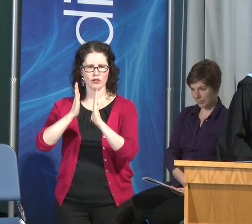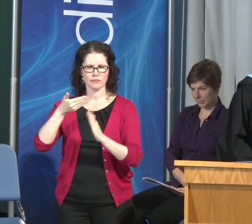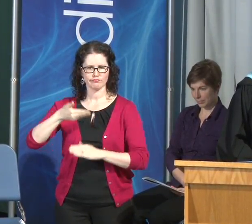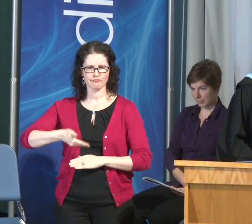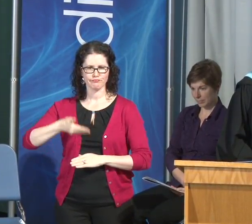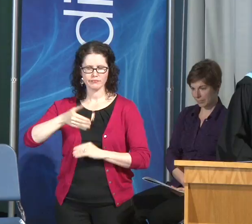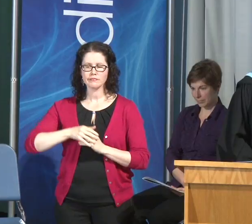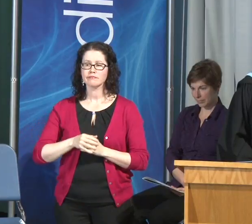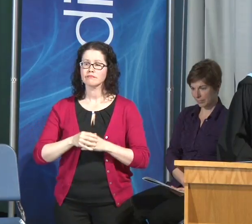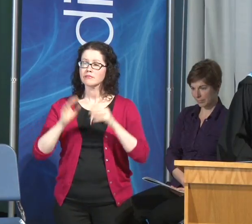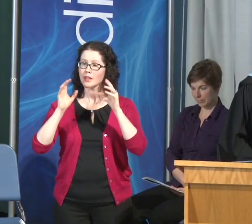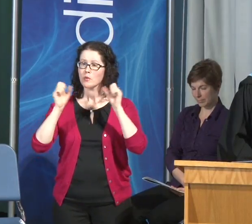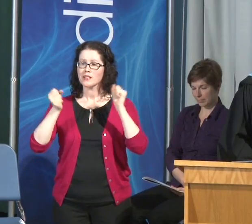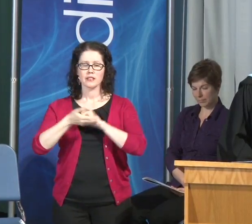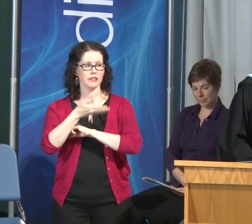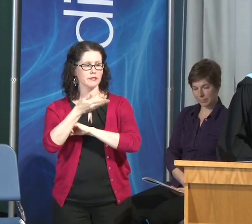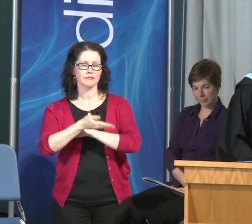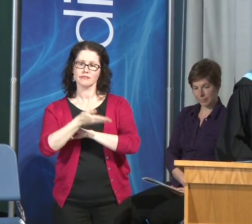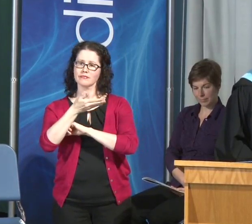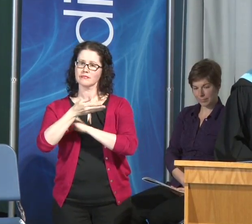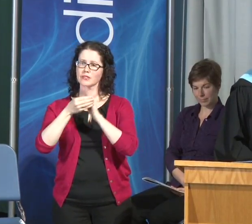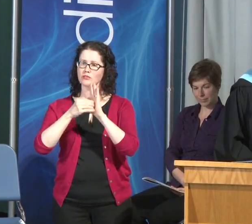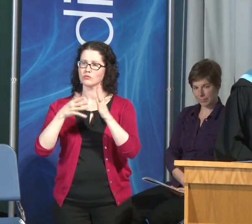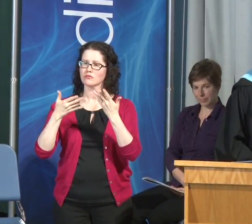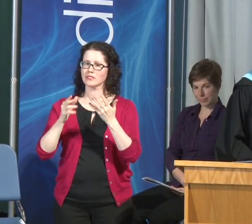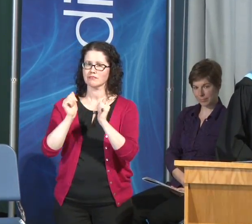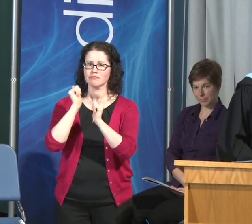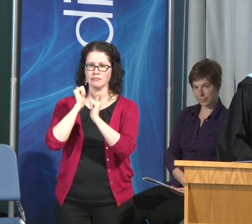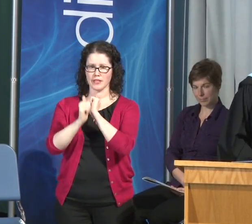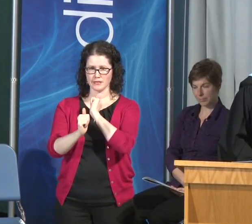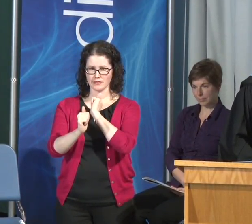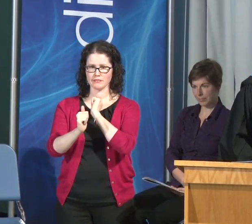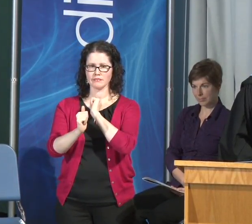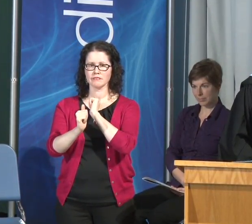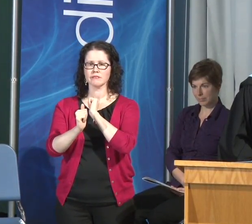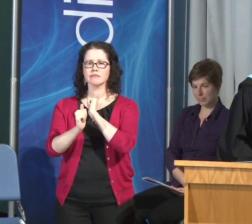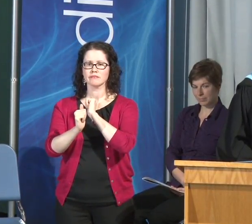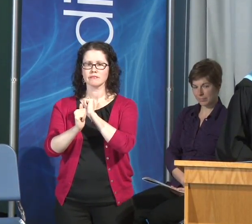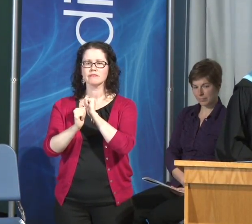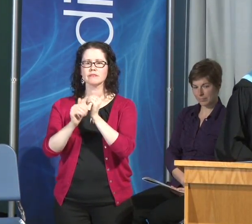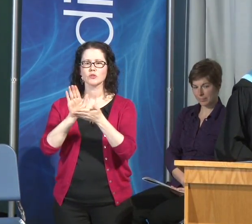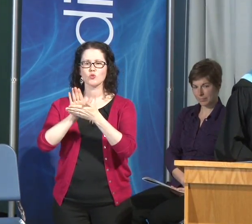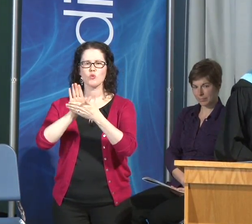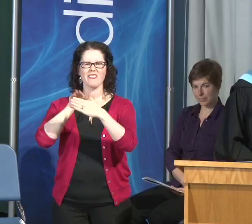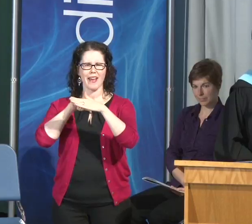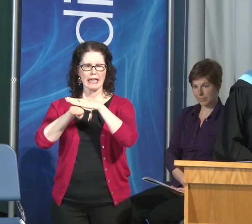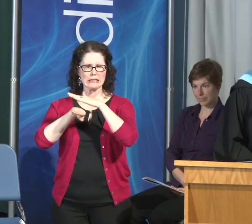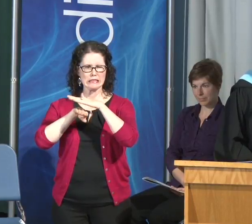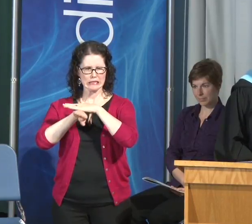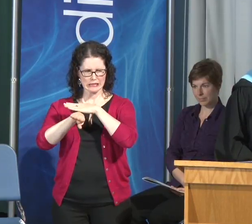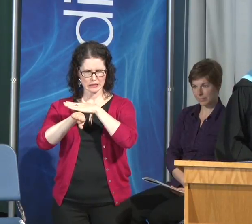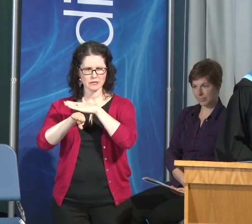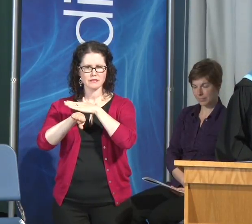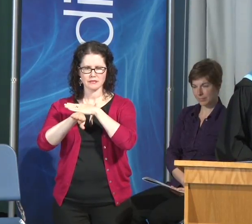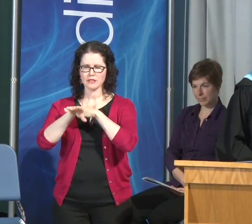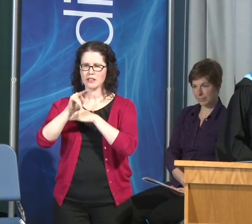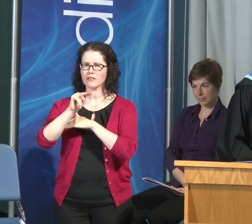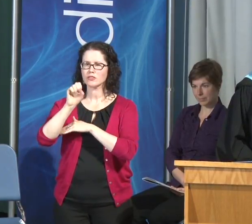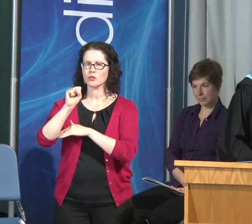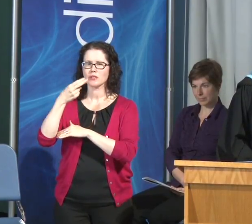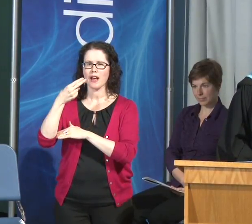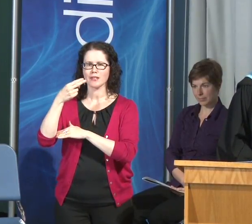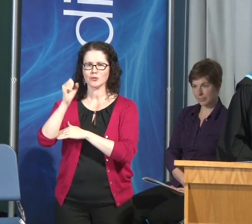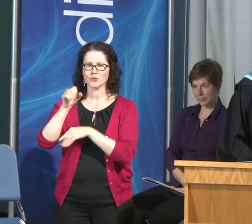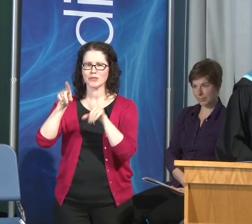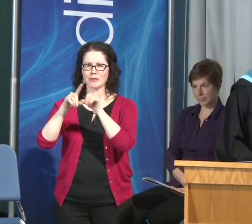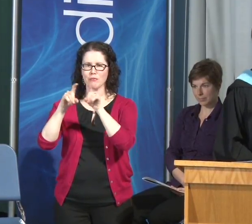I present to you the following candidates who have completed all of the requirements for credentials in the School of Access for the Nova Scotia High School